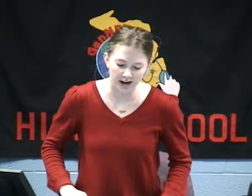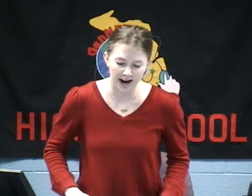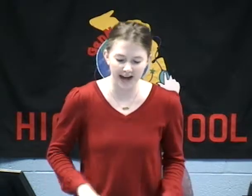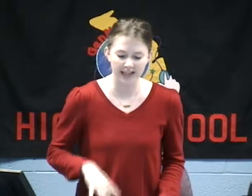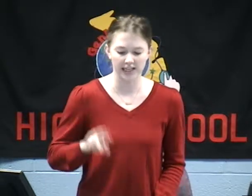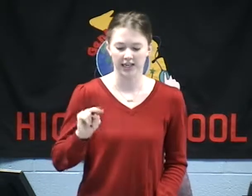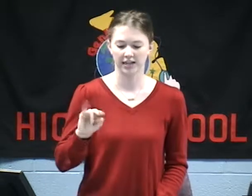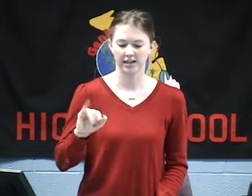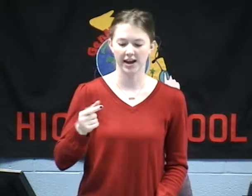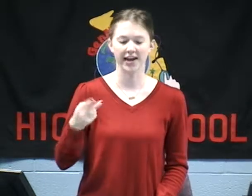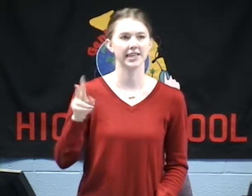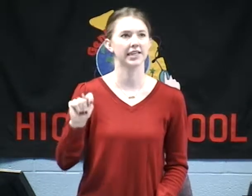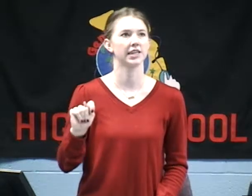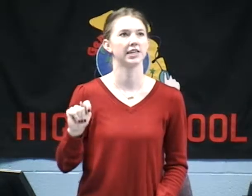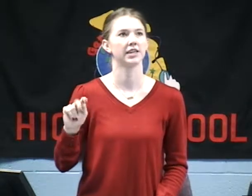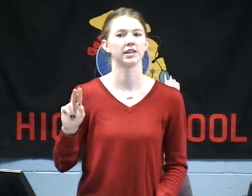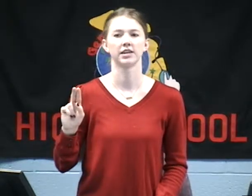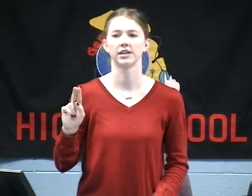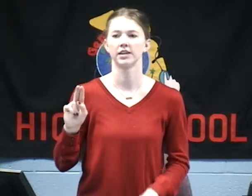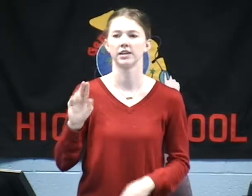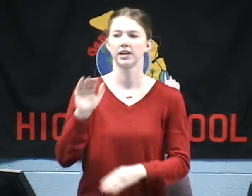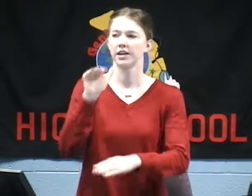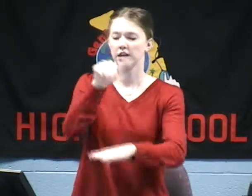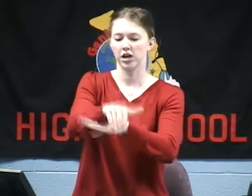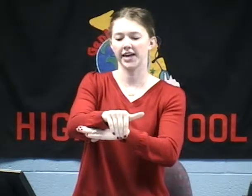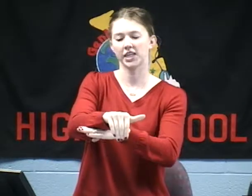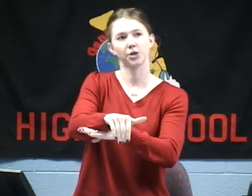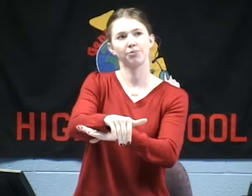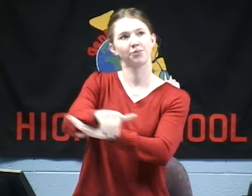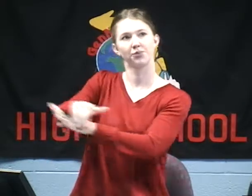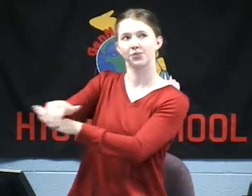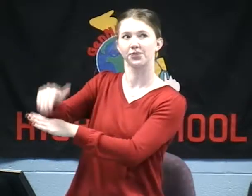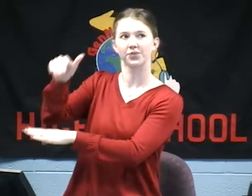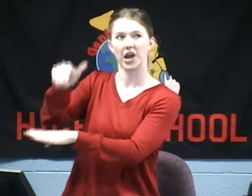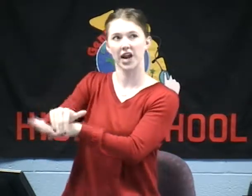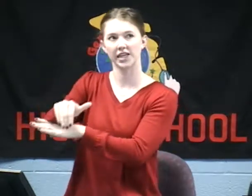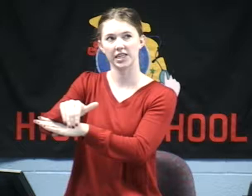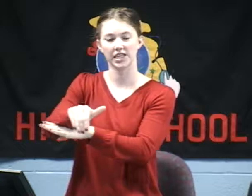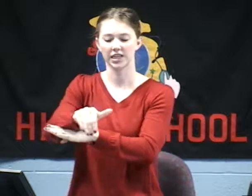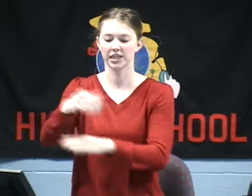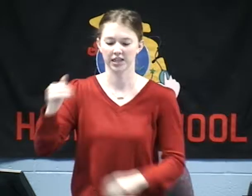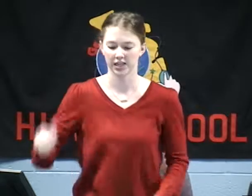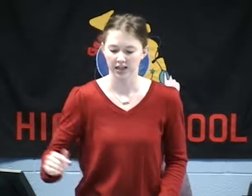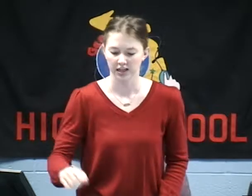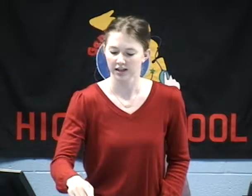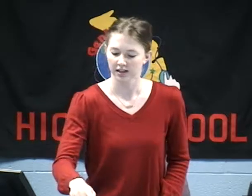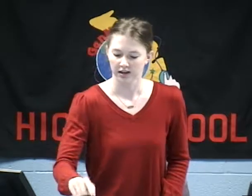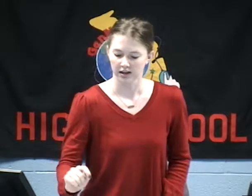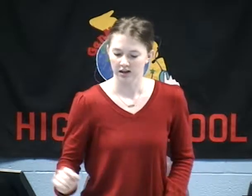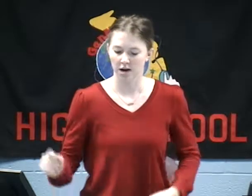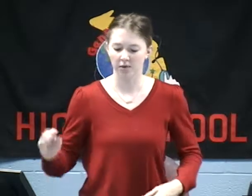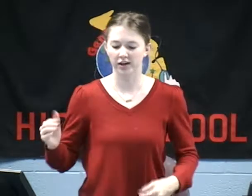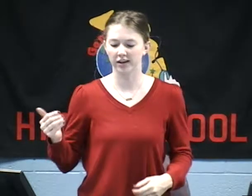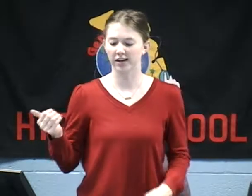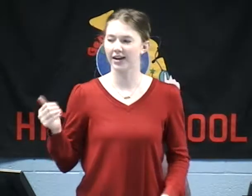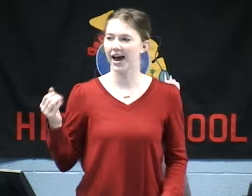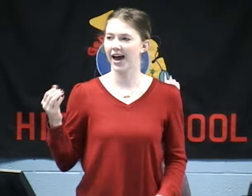Number 8, night. It's like. Night. I found like one like Number